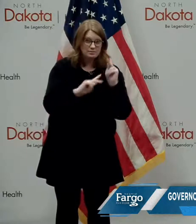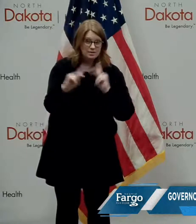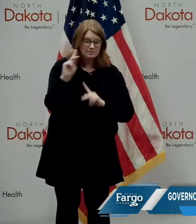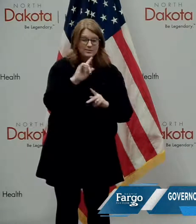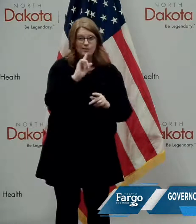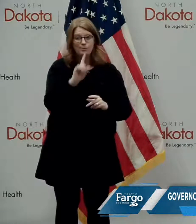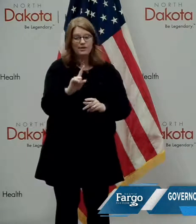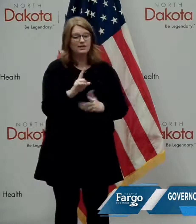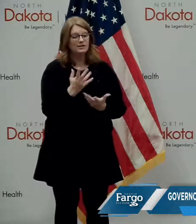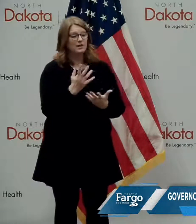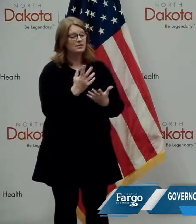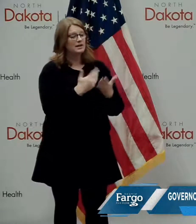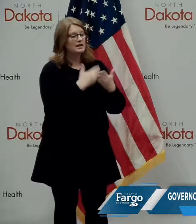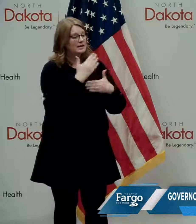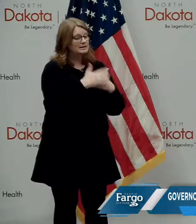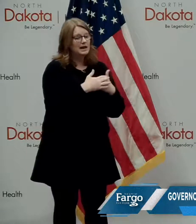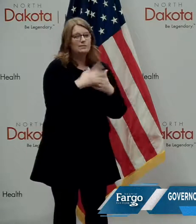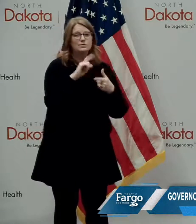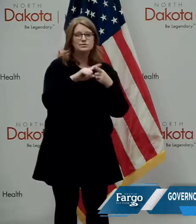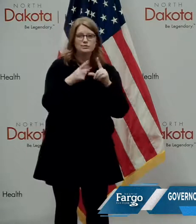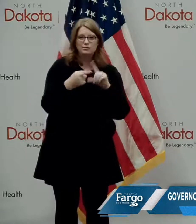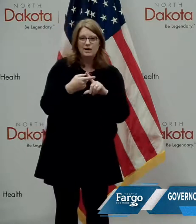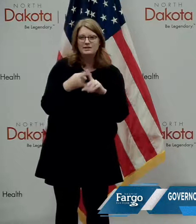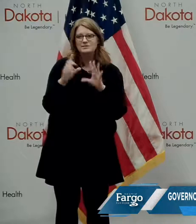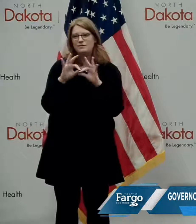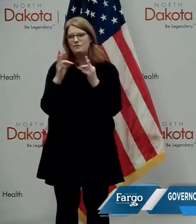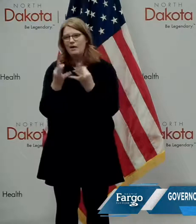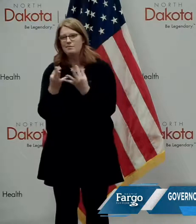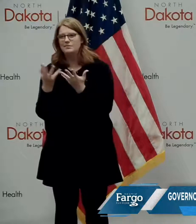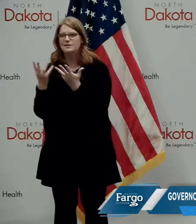compassion to their neighbors and their friends and their